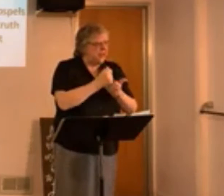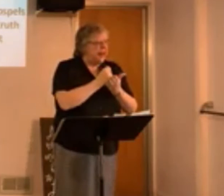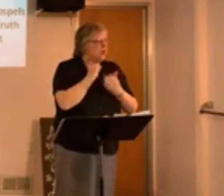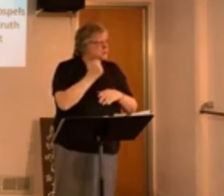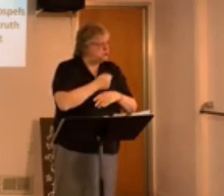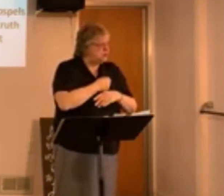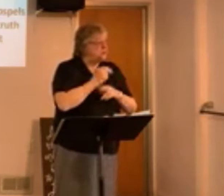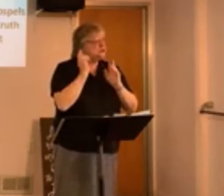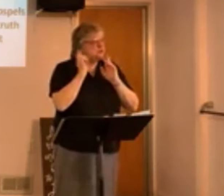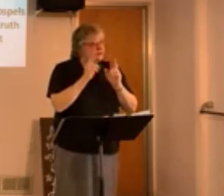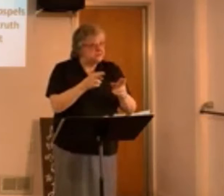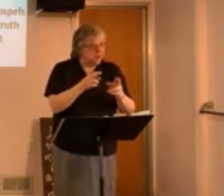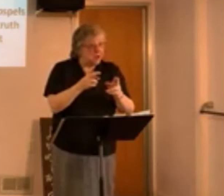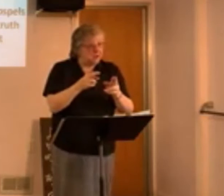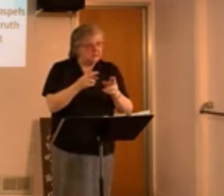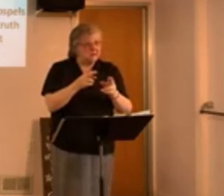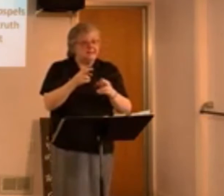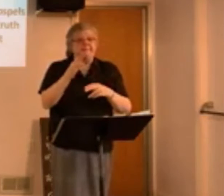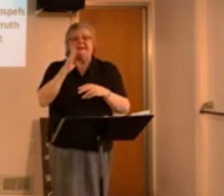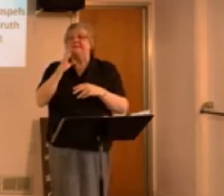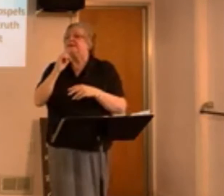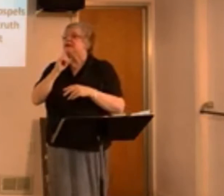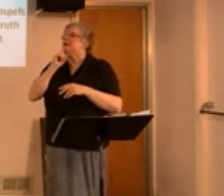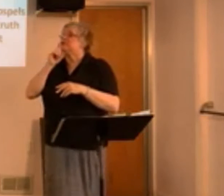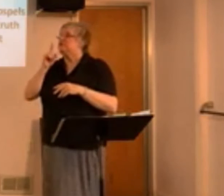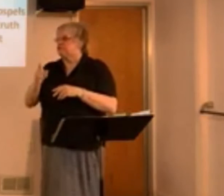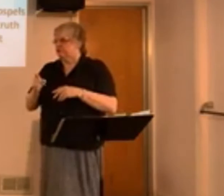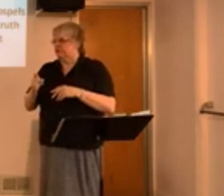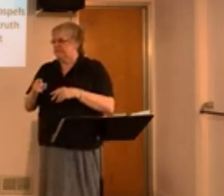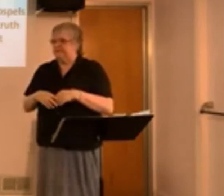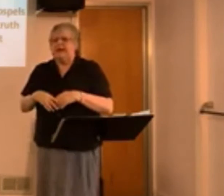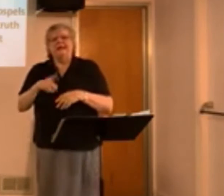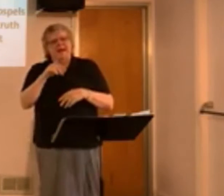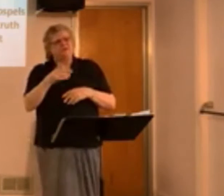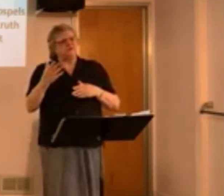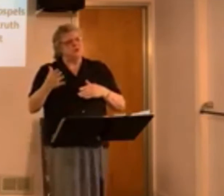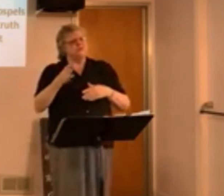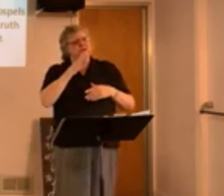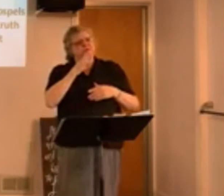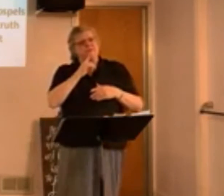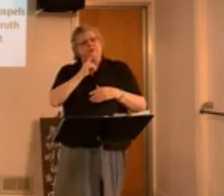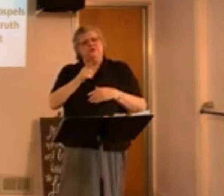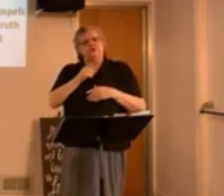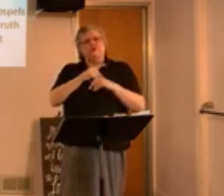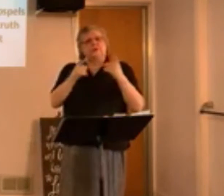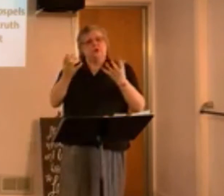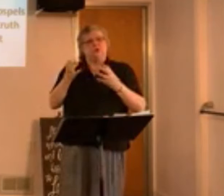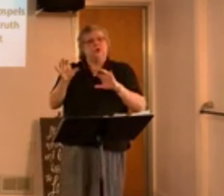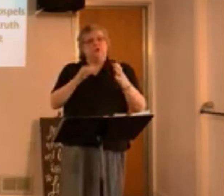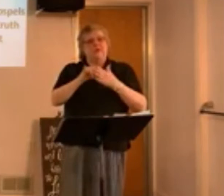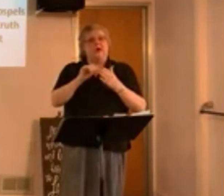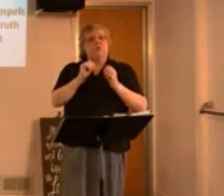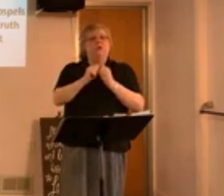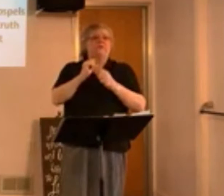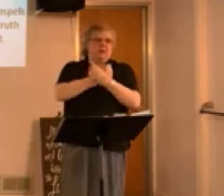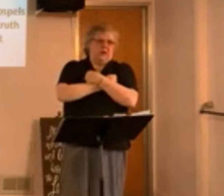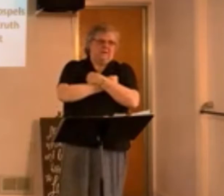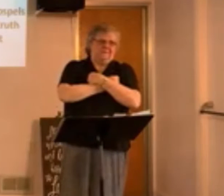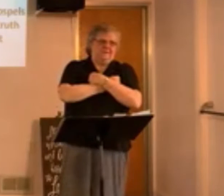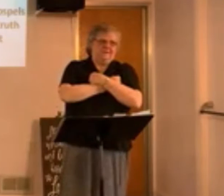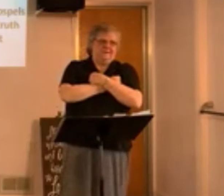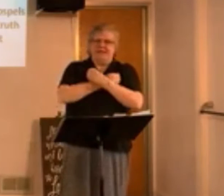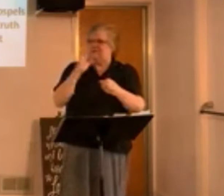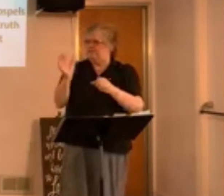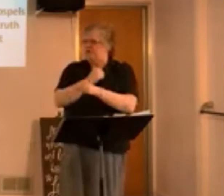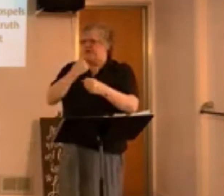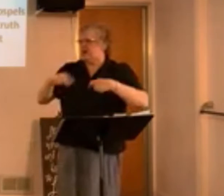us respond by speaking the truth. Now, it's one thing to speak the truth, but you want to do it in love. If you win an